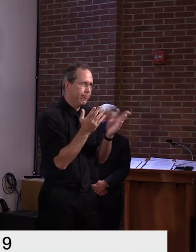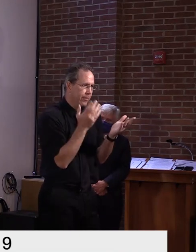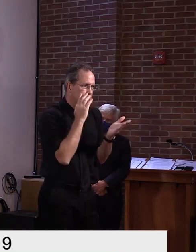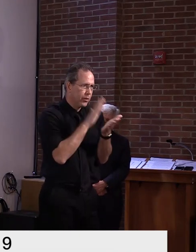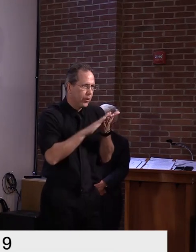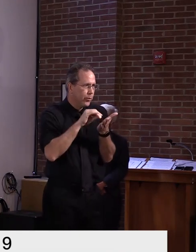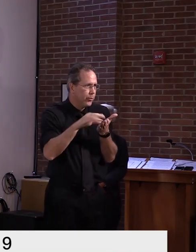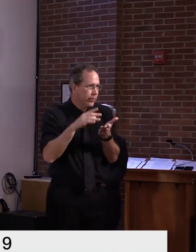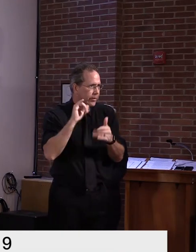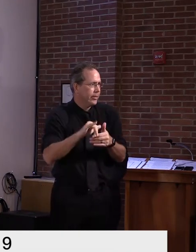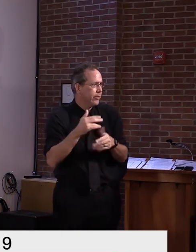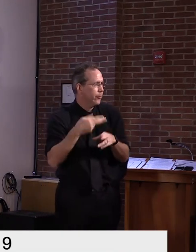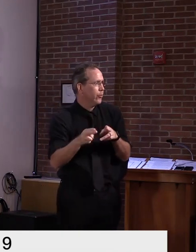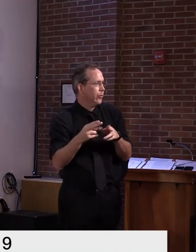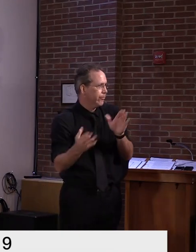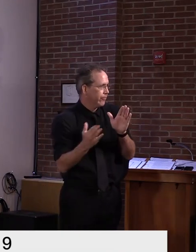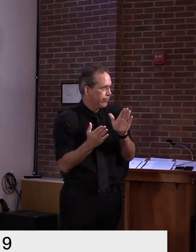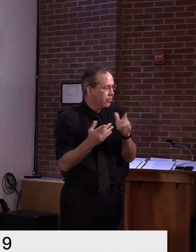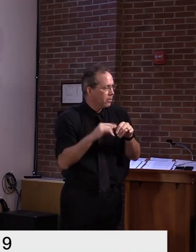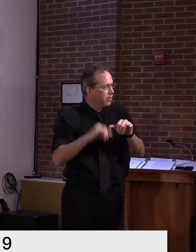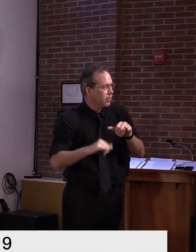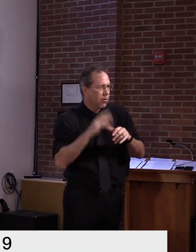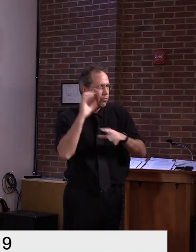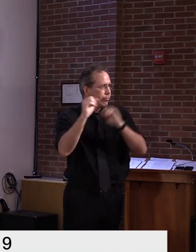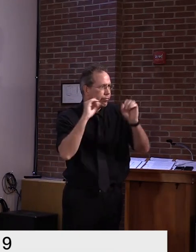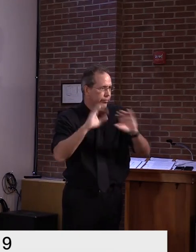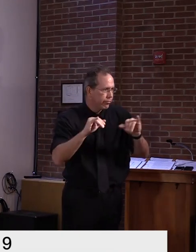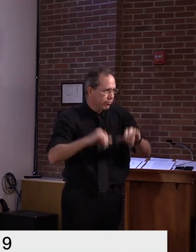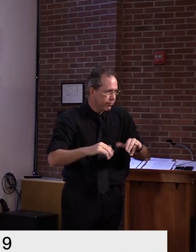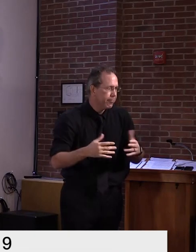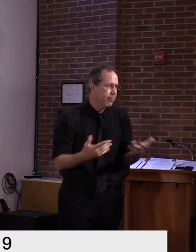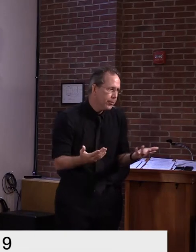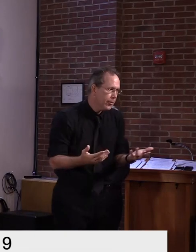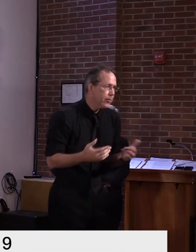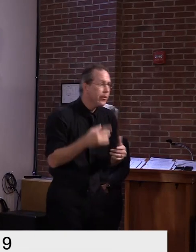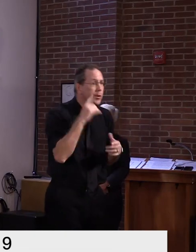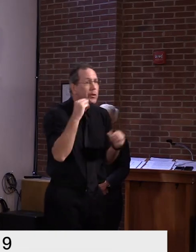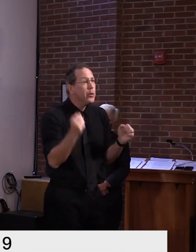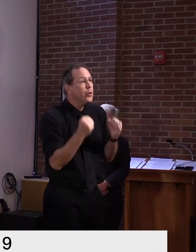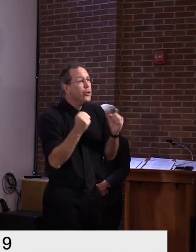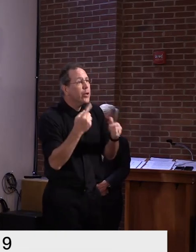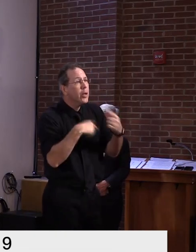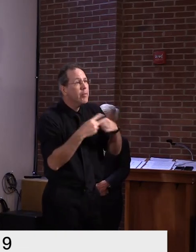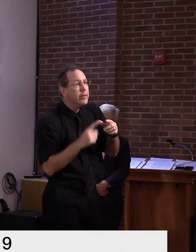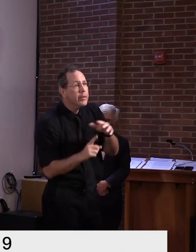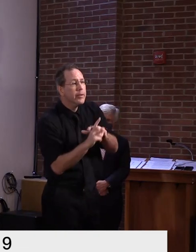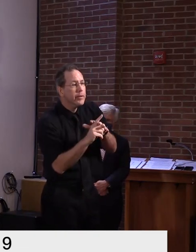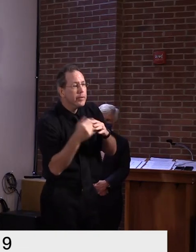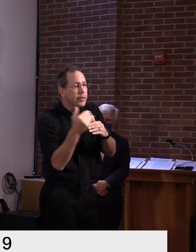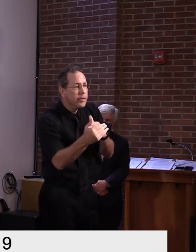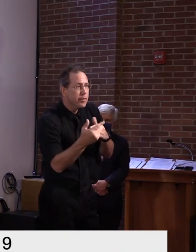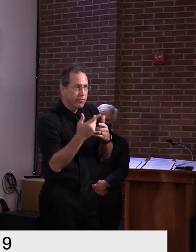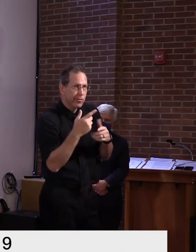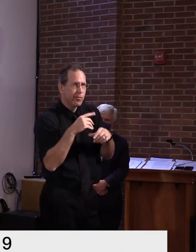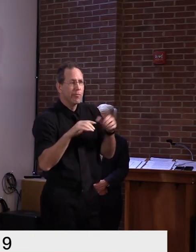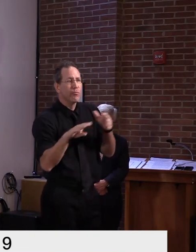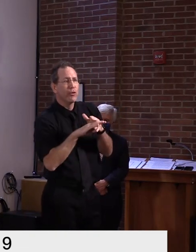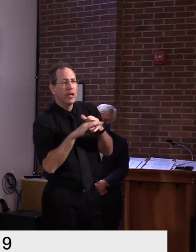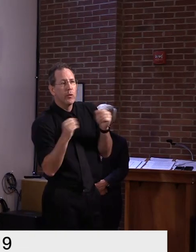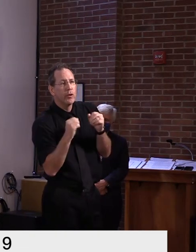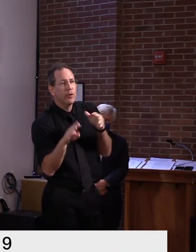then will come back sometime in the winter or spring. So that's also going to help that effort.